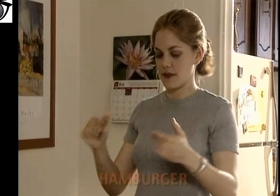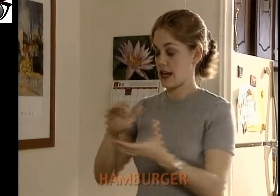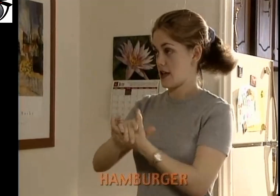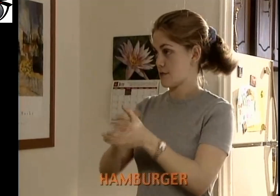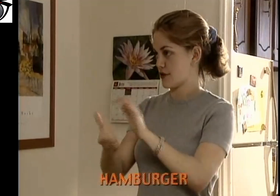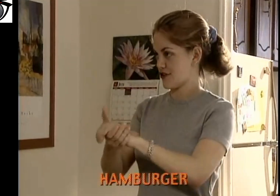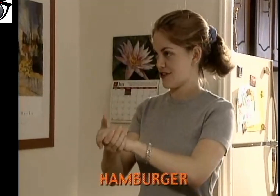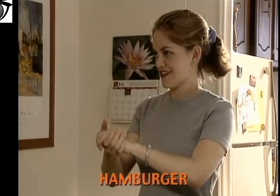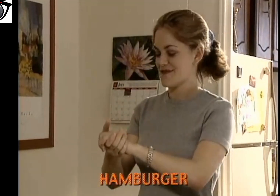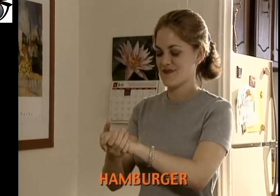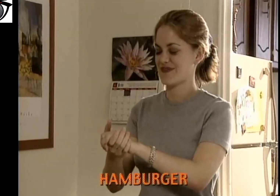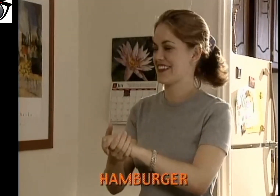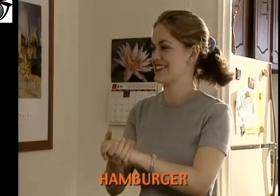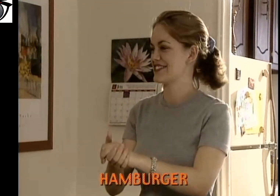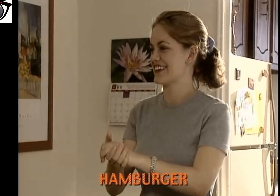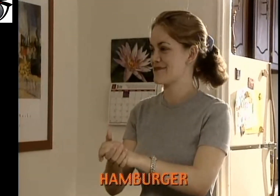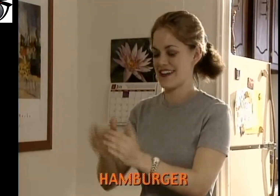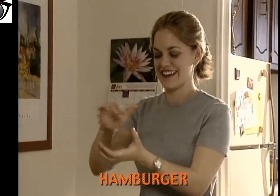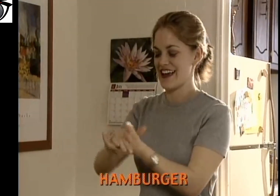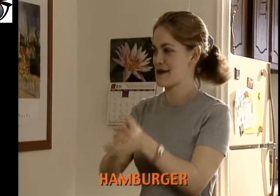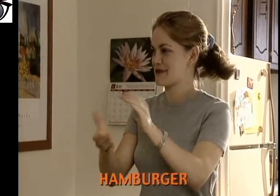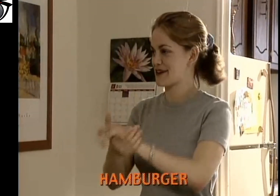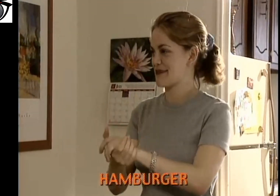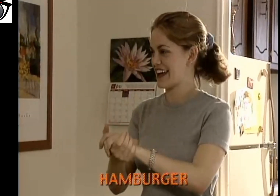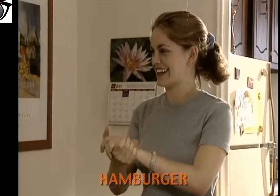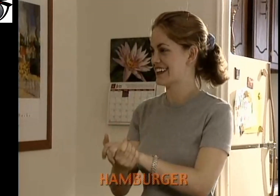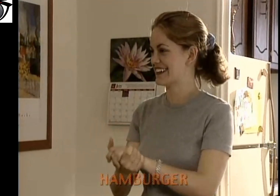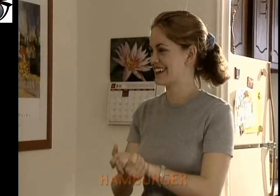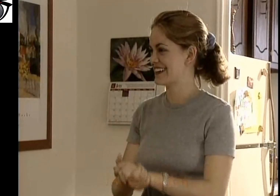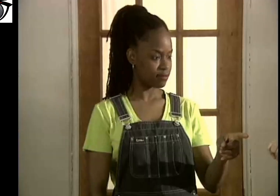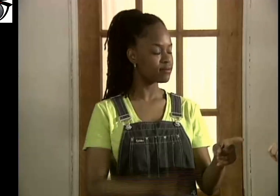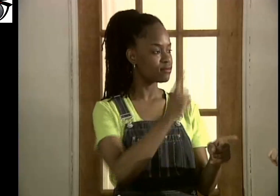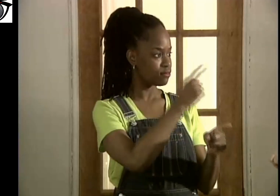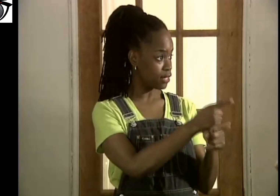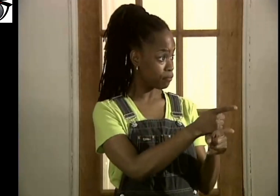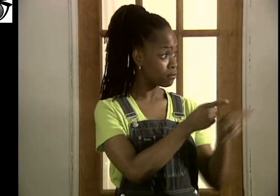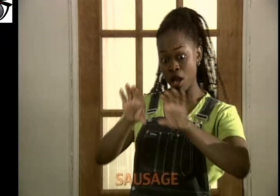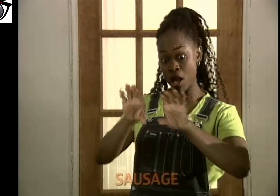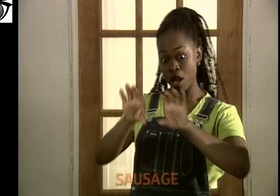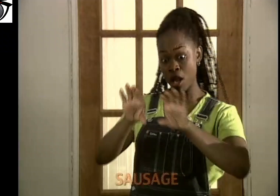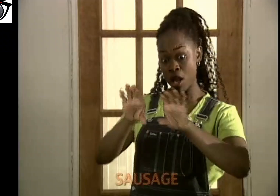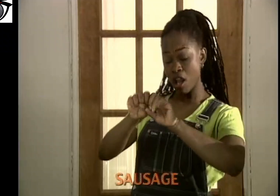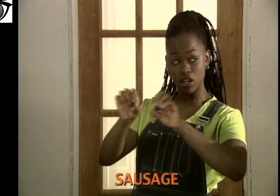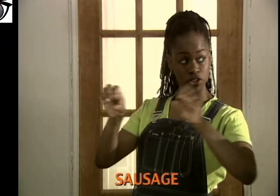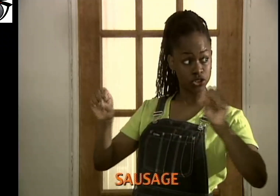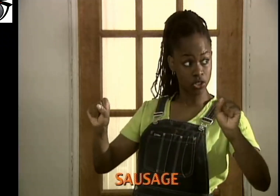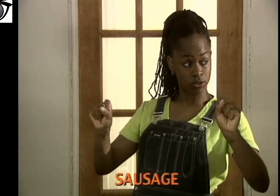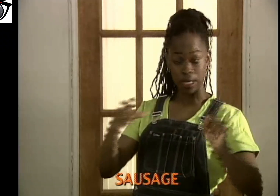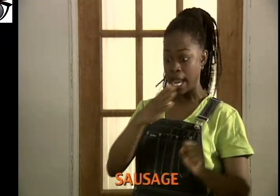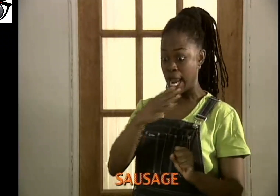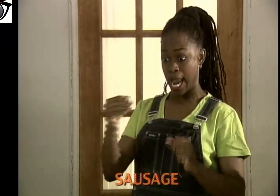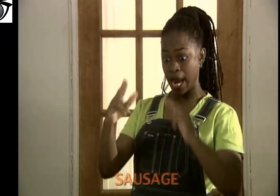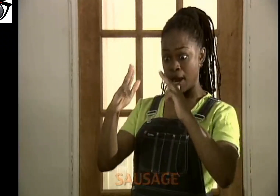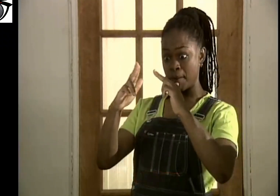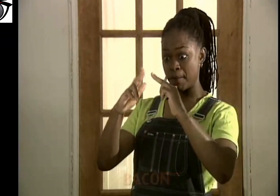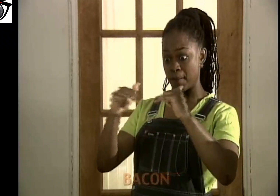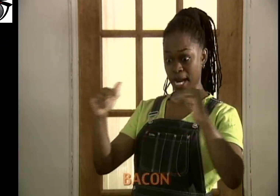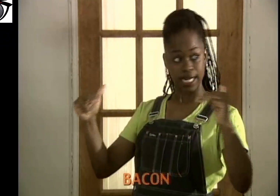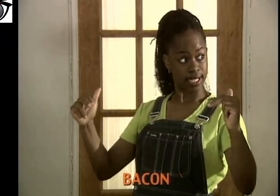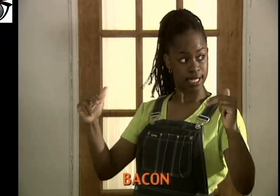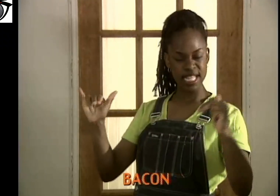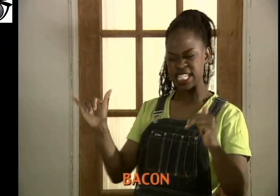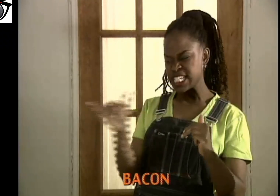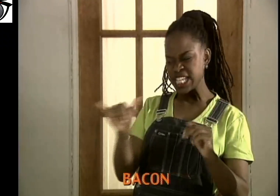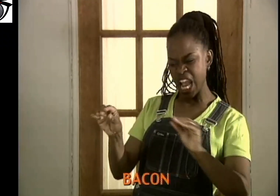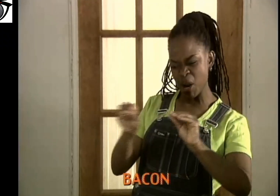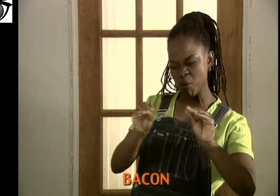dogs. And hamburger? That looks like you're making a hamburger patty. Right. Sausage and